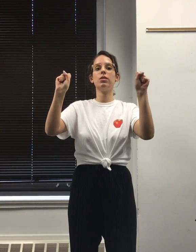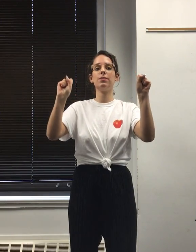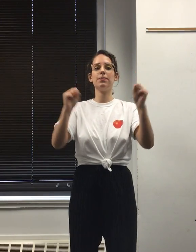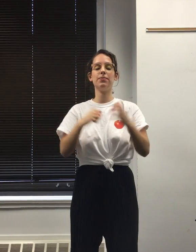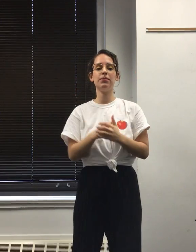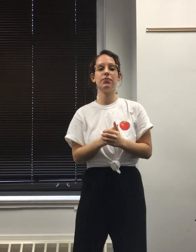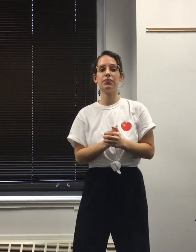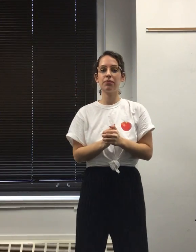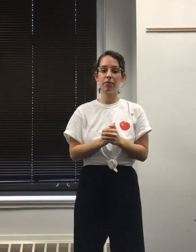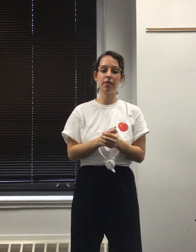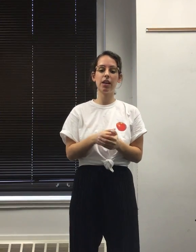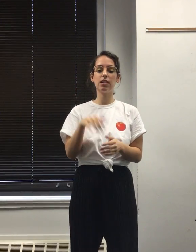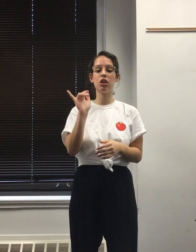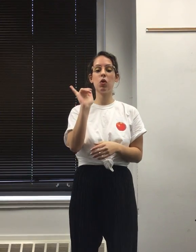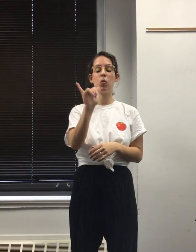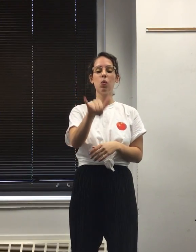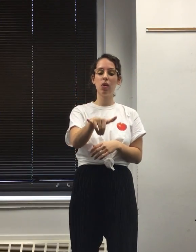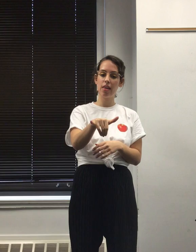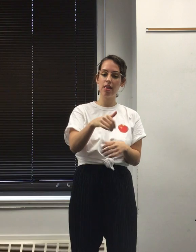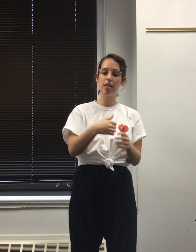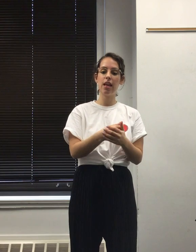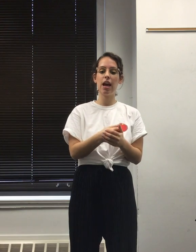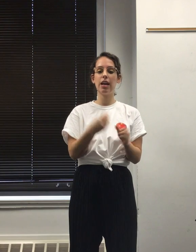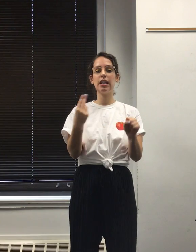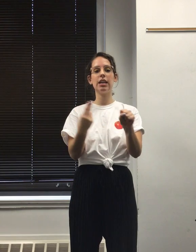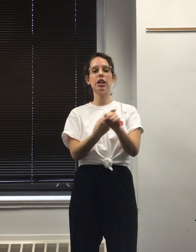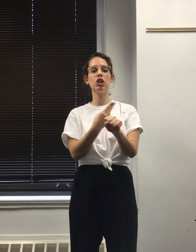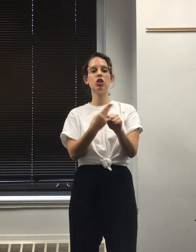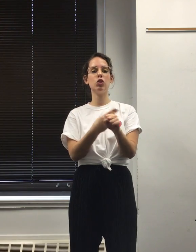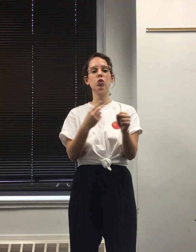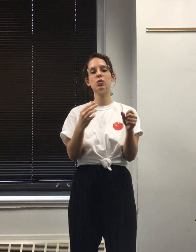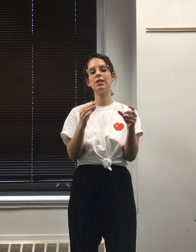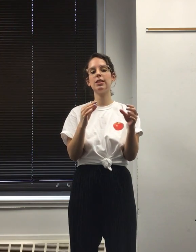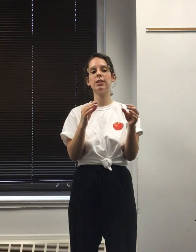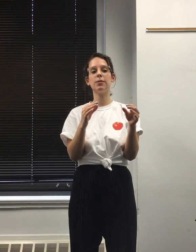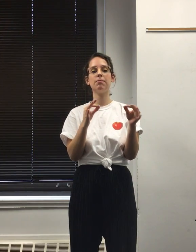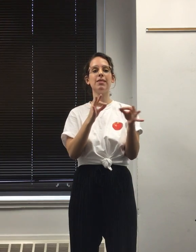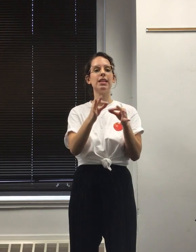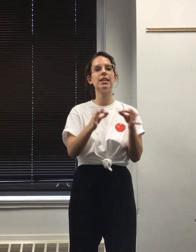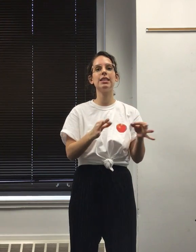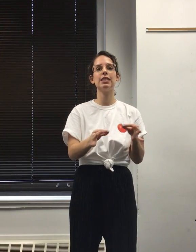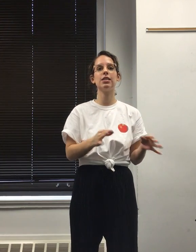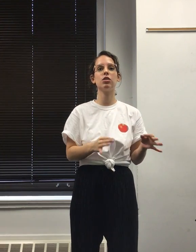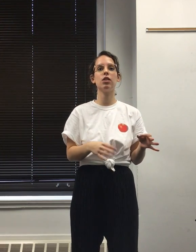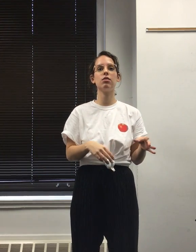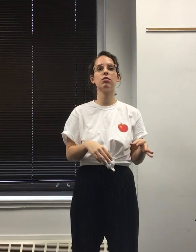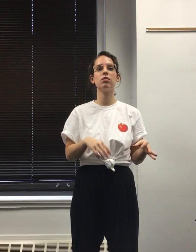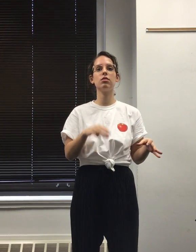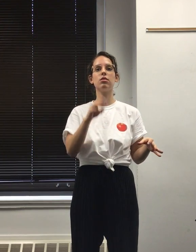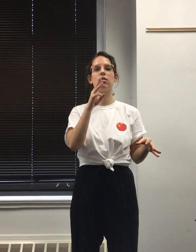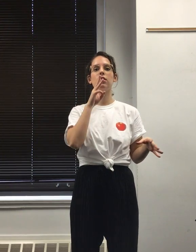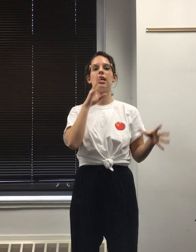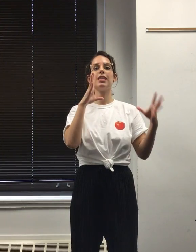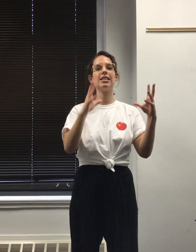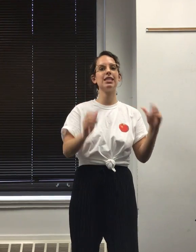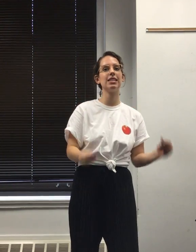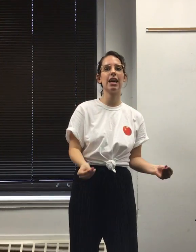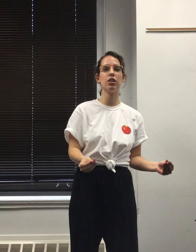This one, you can use saturated to describe a great deal of it. The one we're looking at is the atmosphere. The air in the